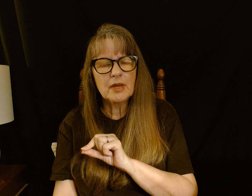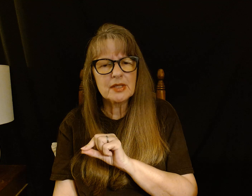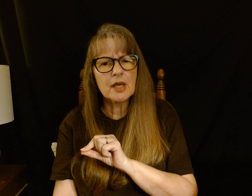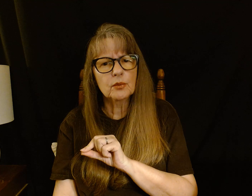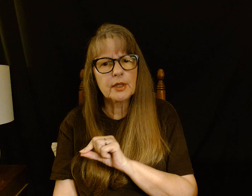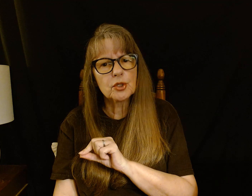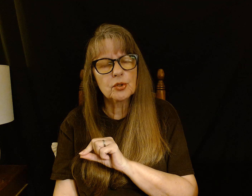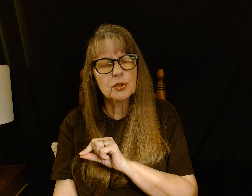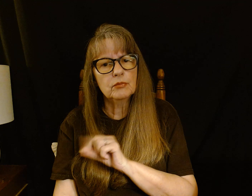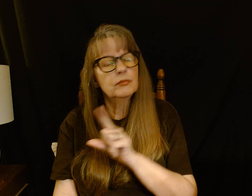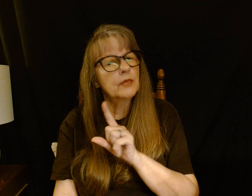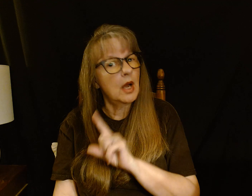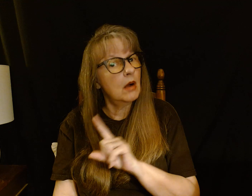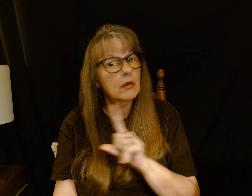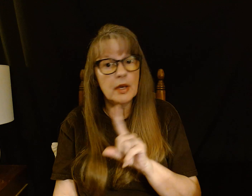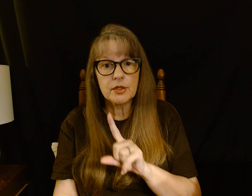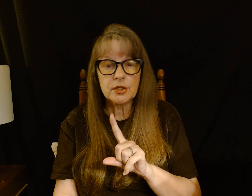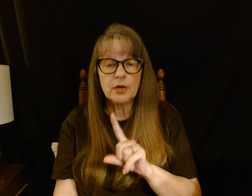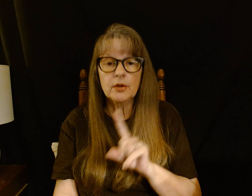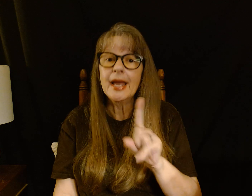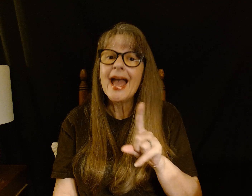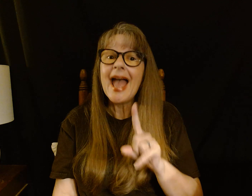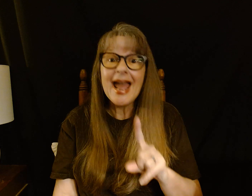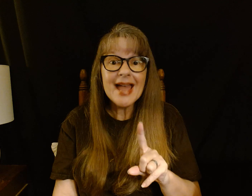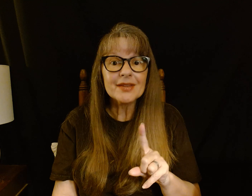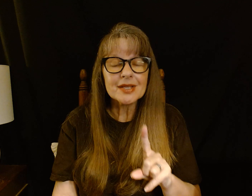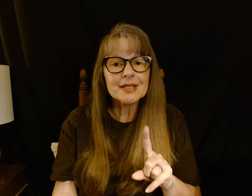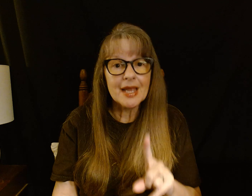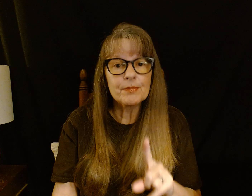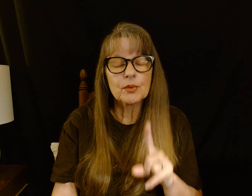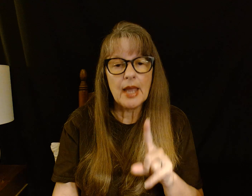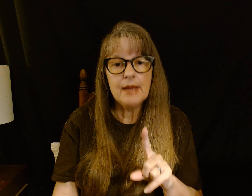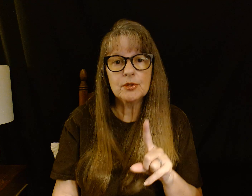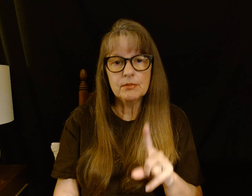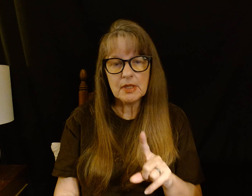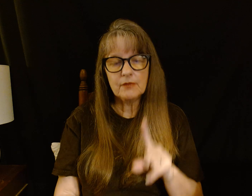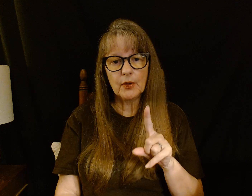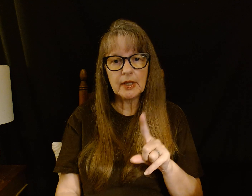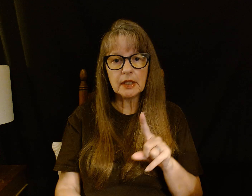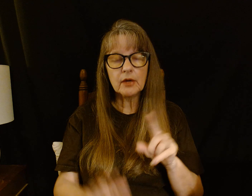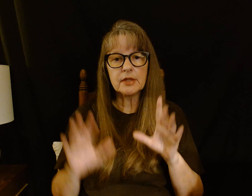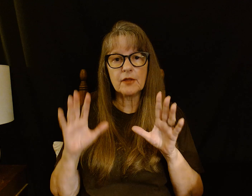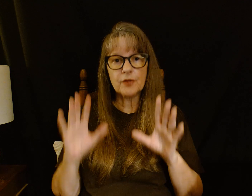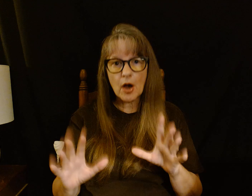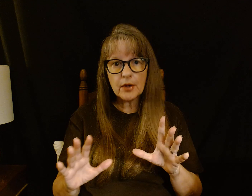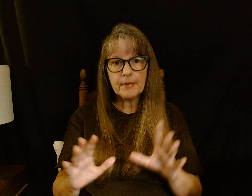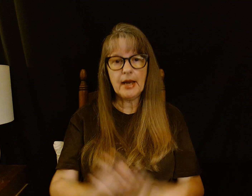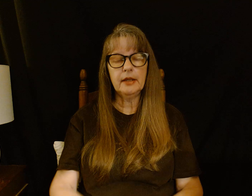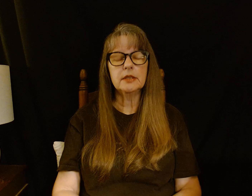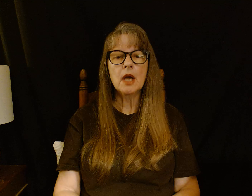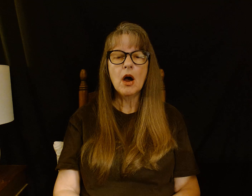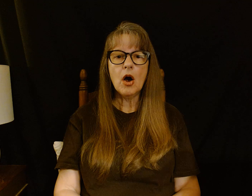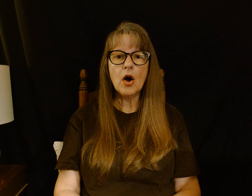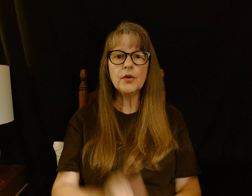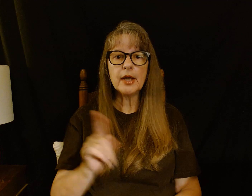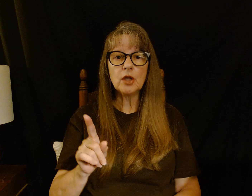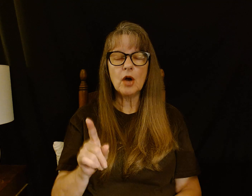that original? No, not necessarily. And this example came to me very clear as I thought about it all night long, that